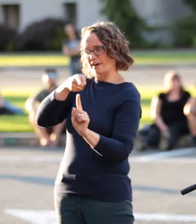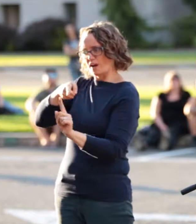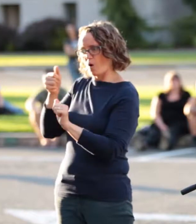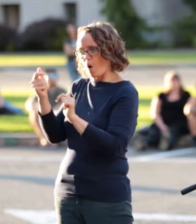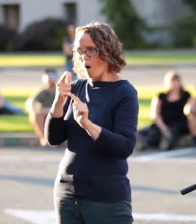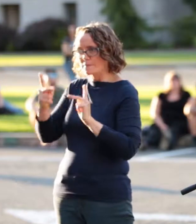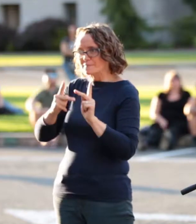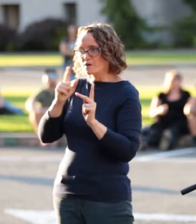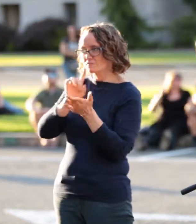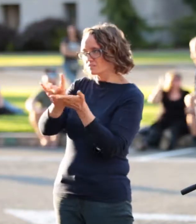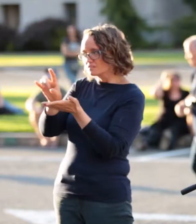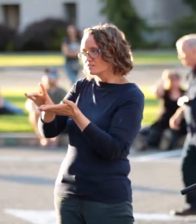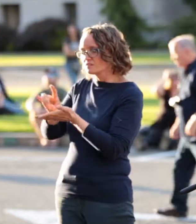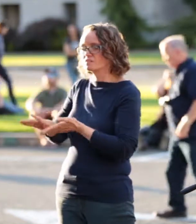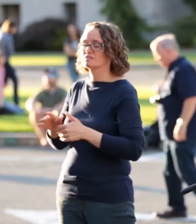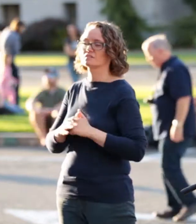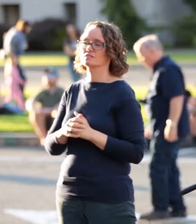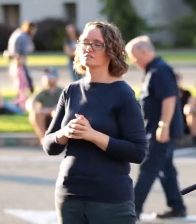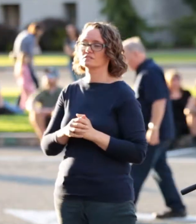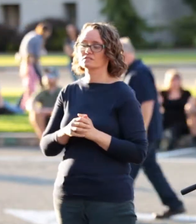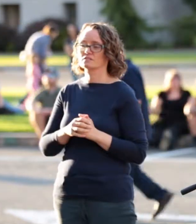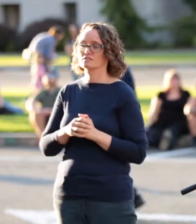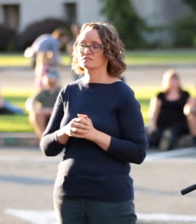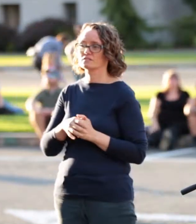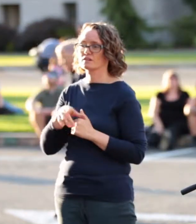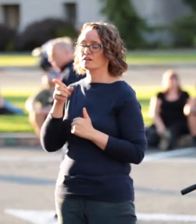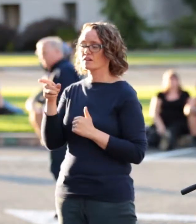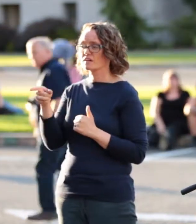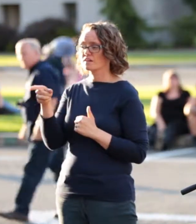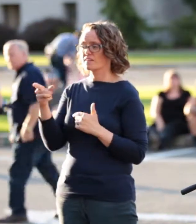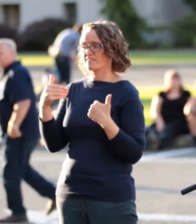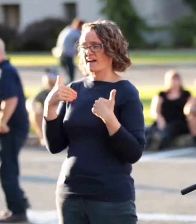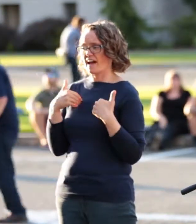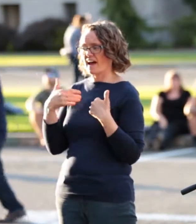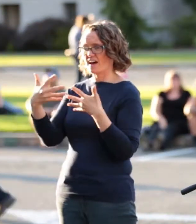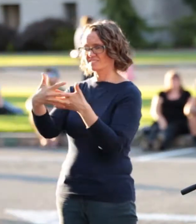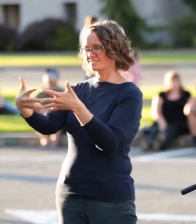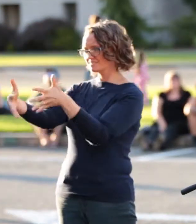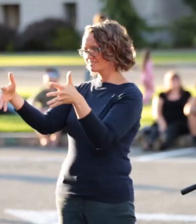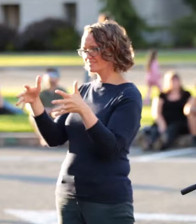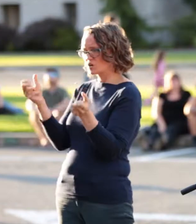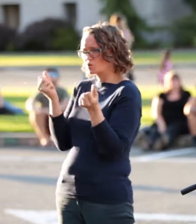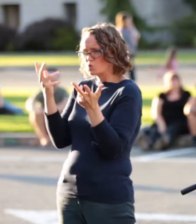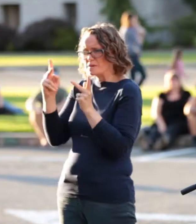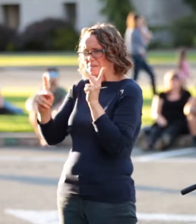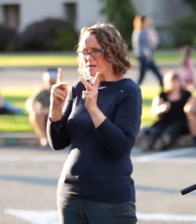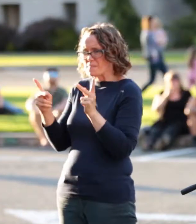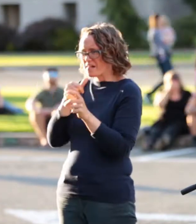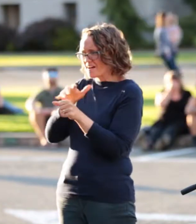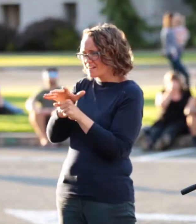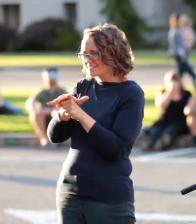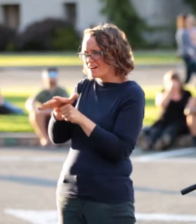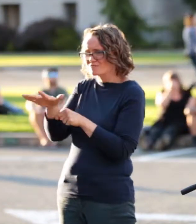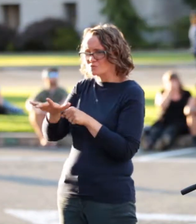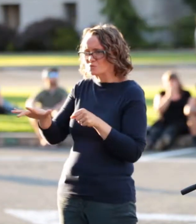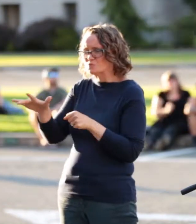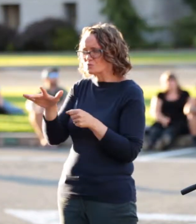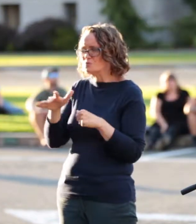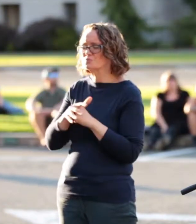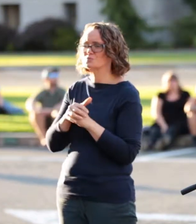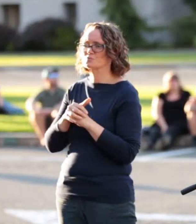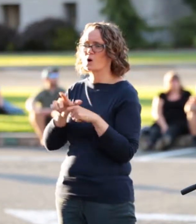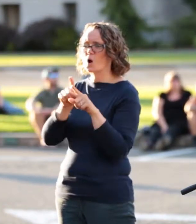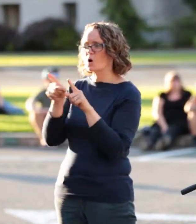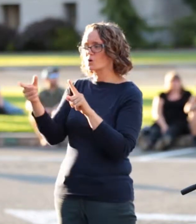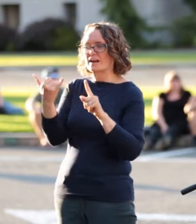and adults in overcrowded, understaffed, inhumane conditions, and is trying to draft local and state law